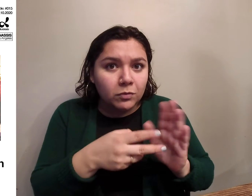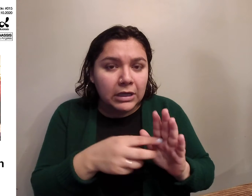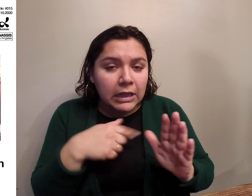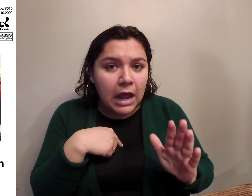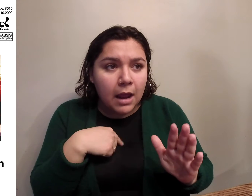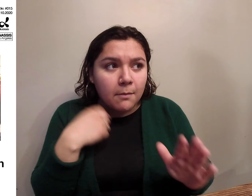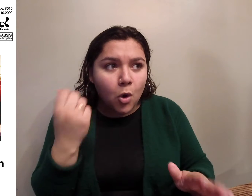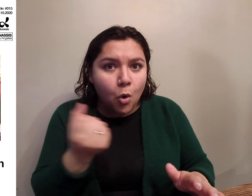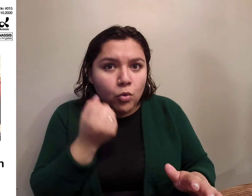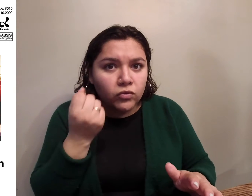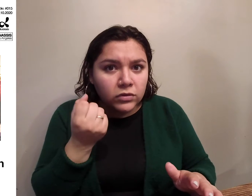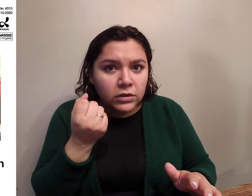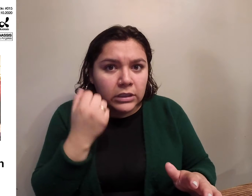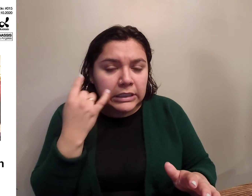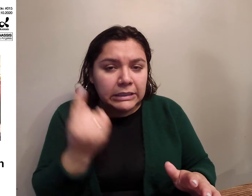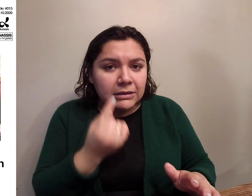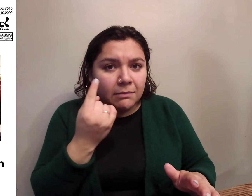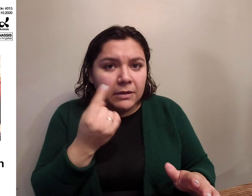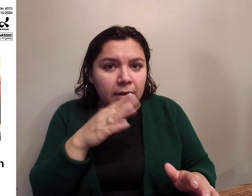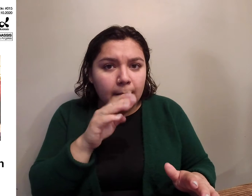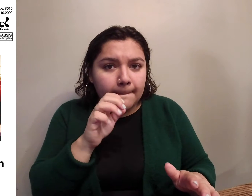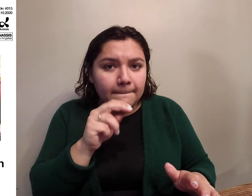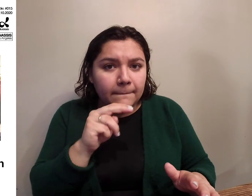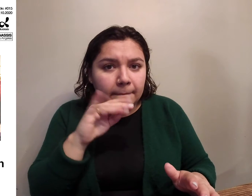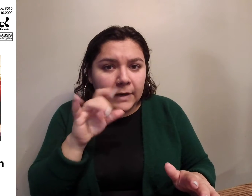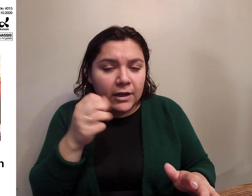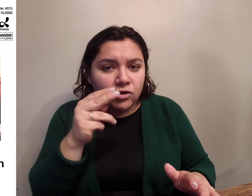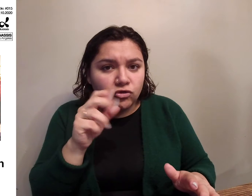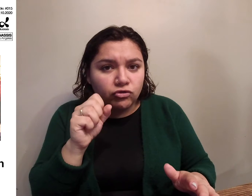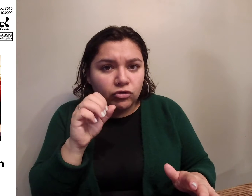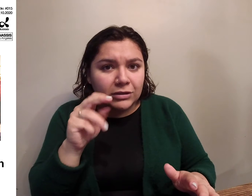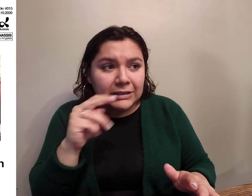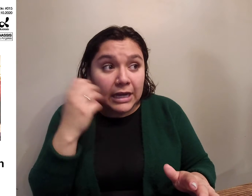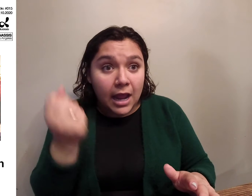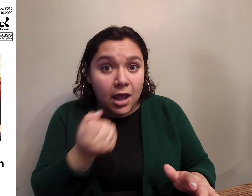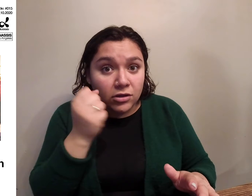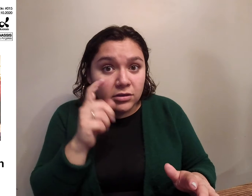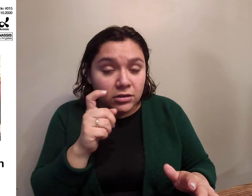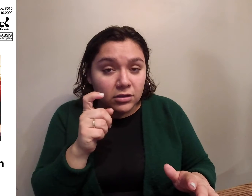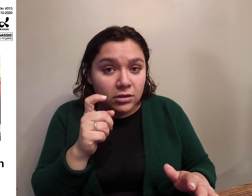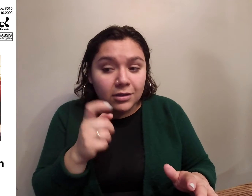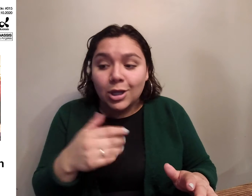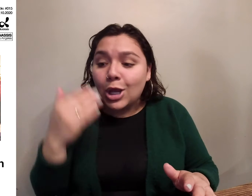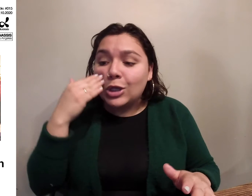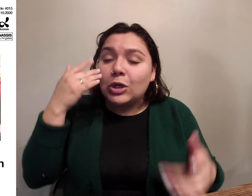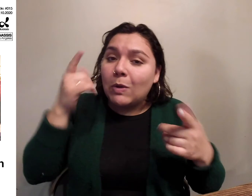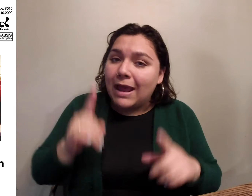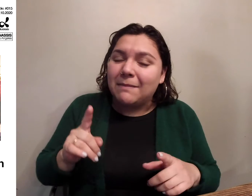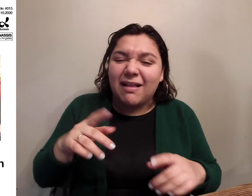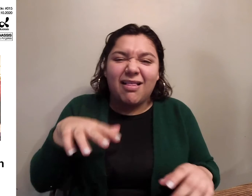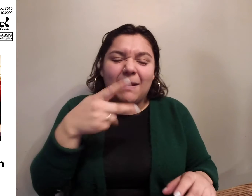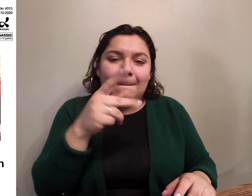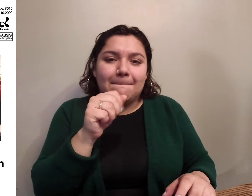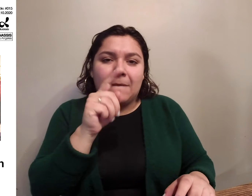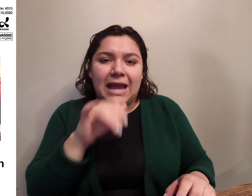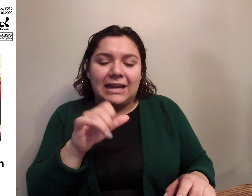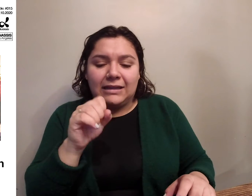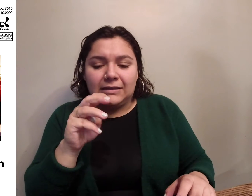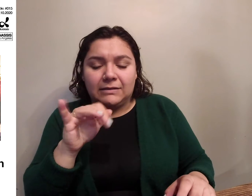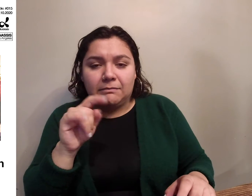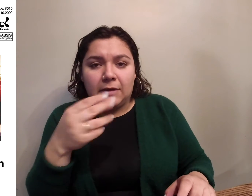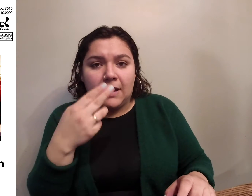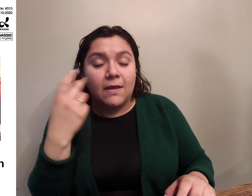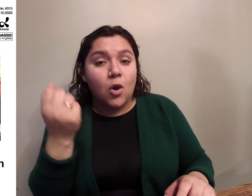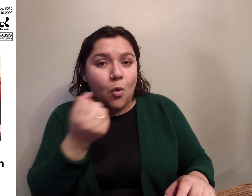I'm holding something that Ben Jonson held?" Much like, when Patti Smith held the cane